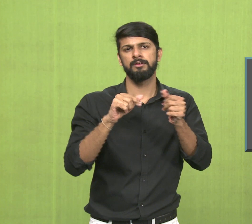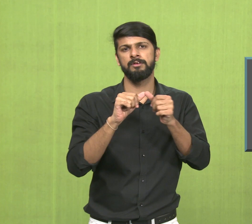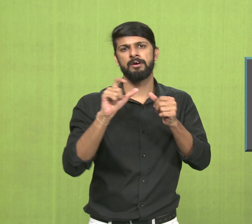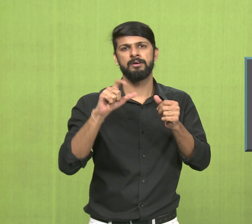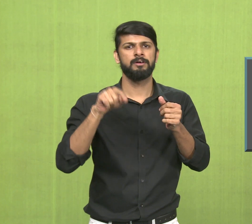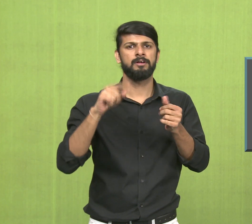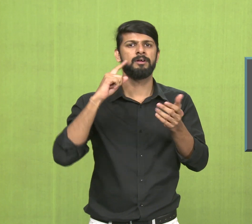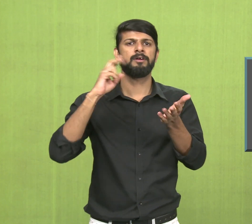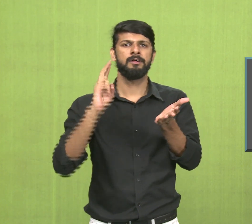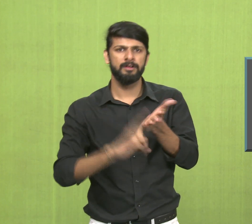signlanguage@nios.ac.in.